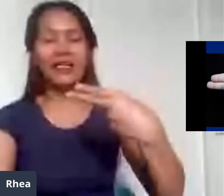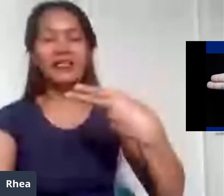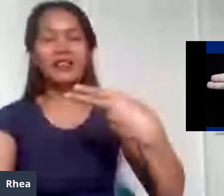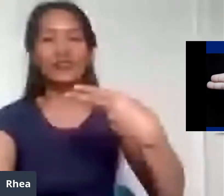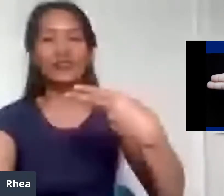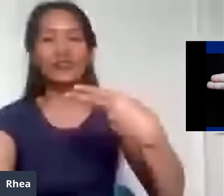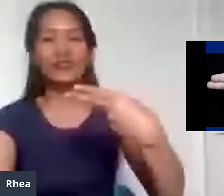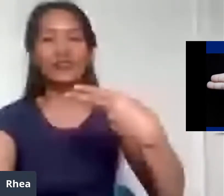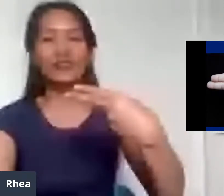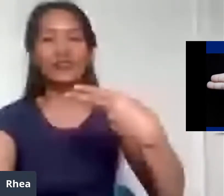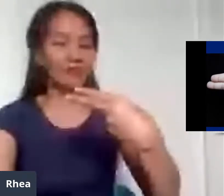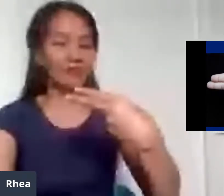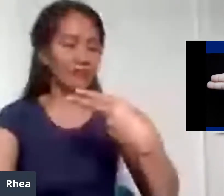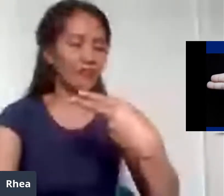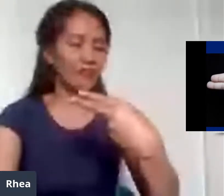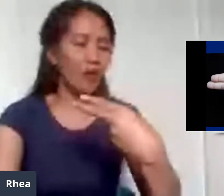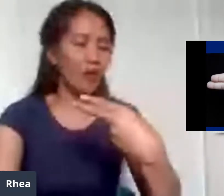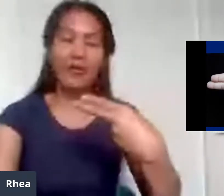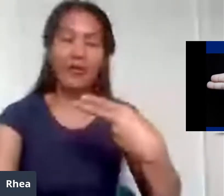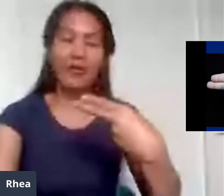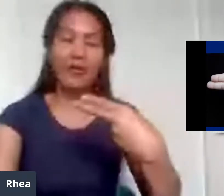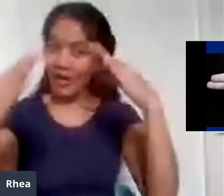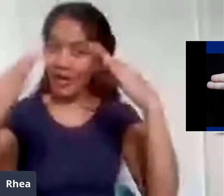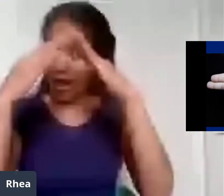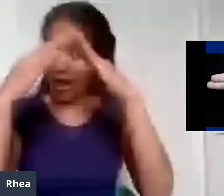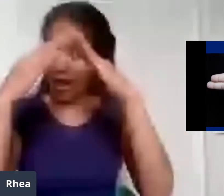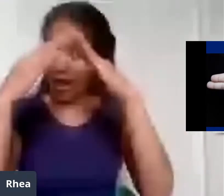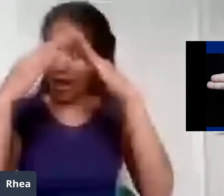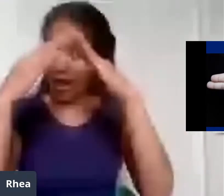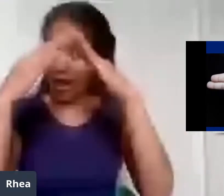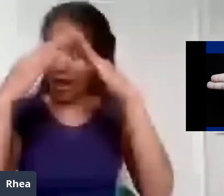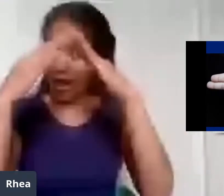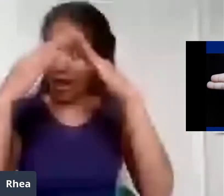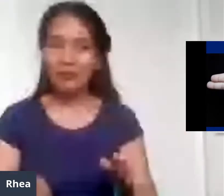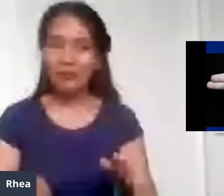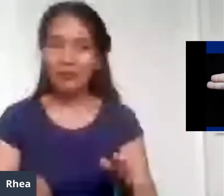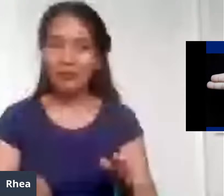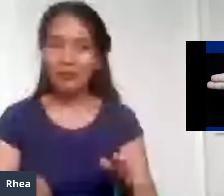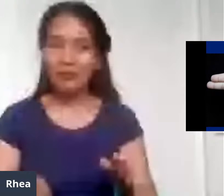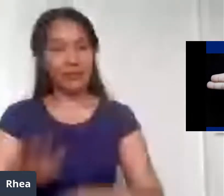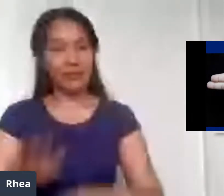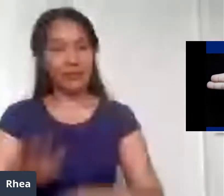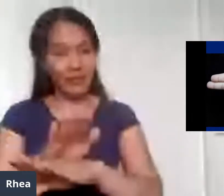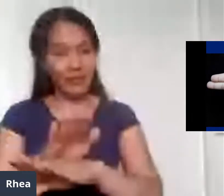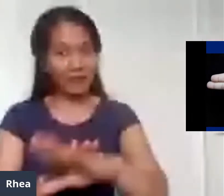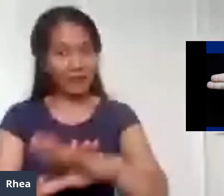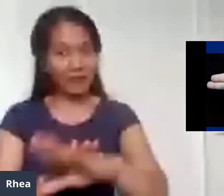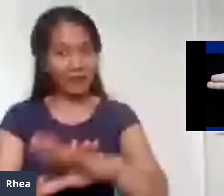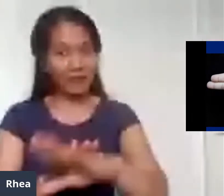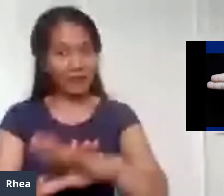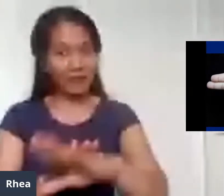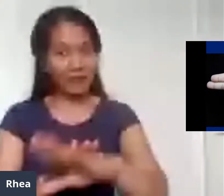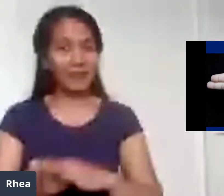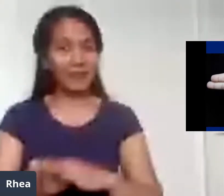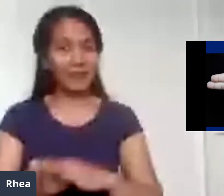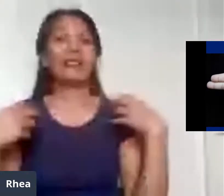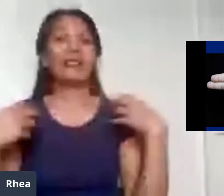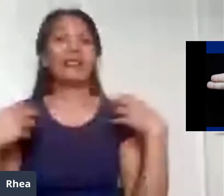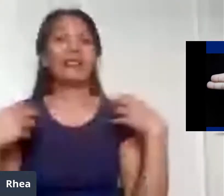G, H for house, hand,